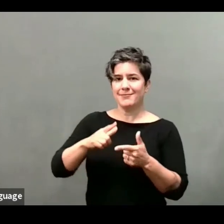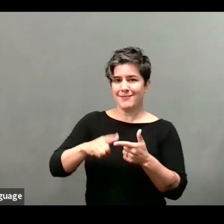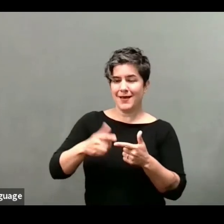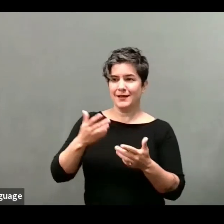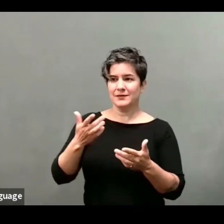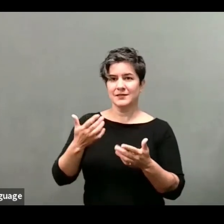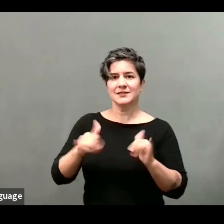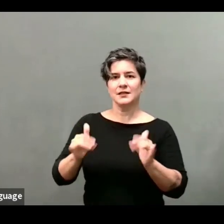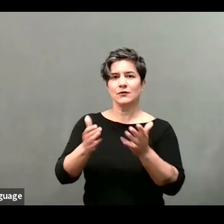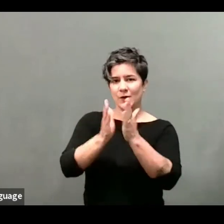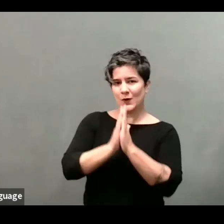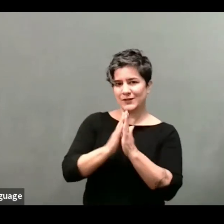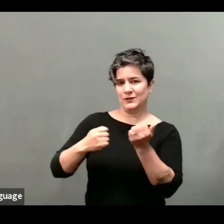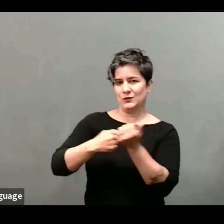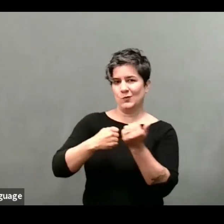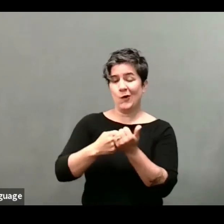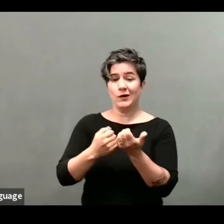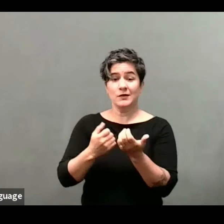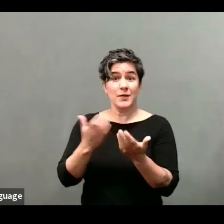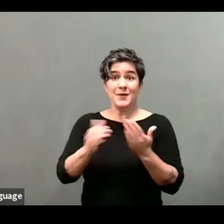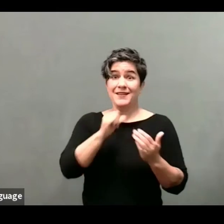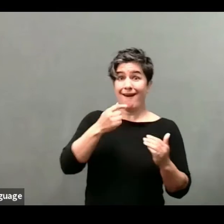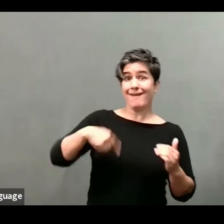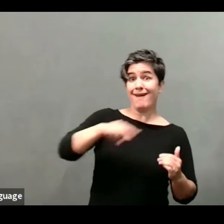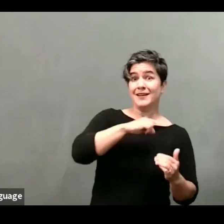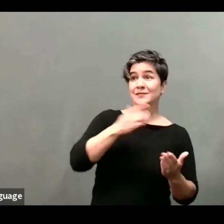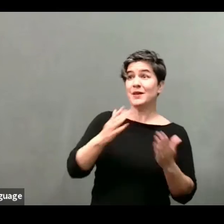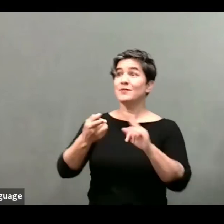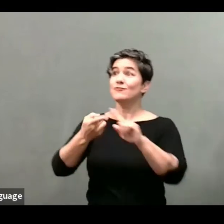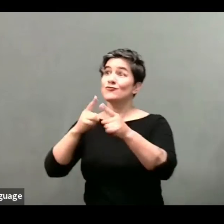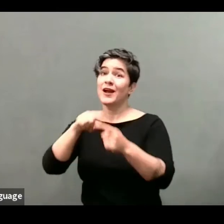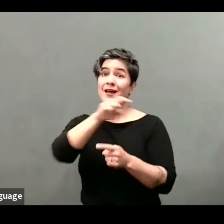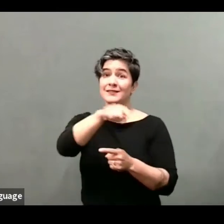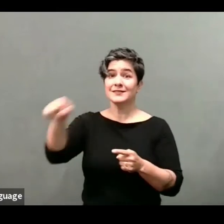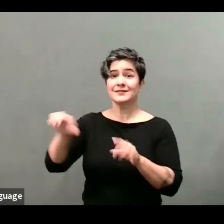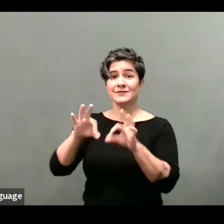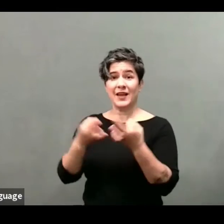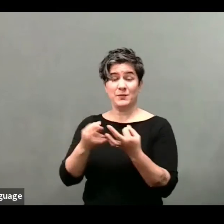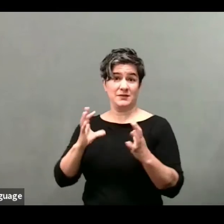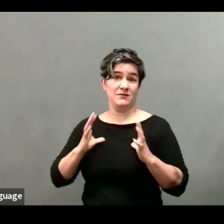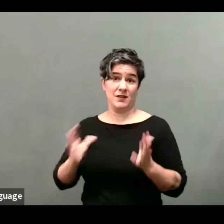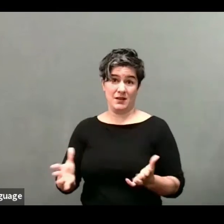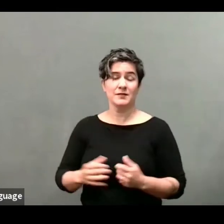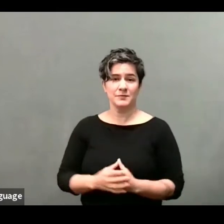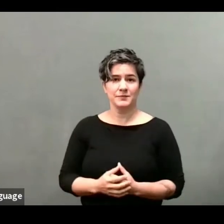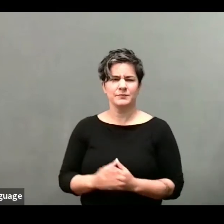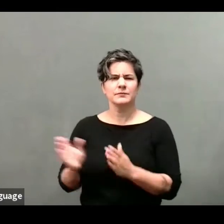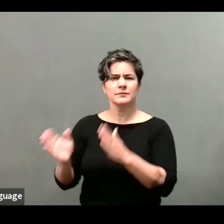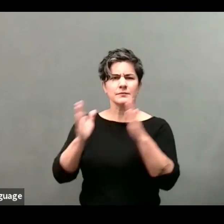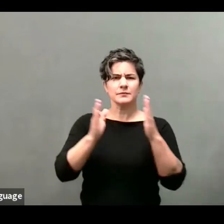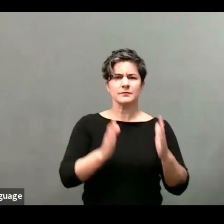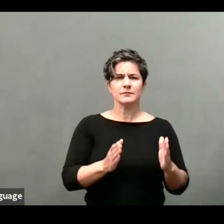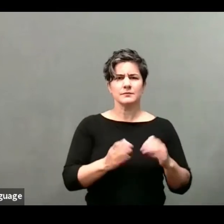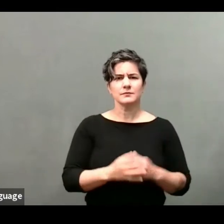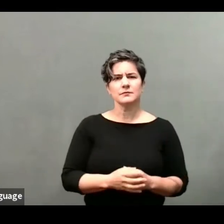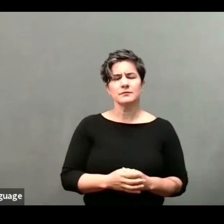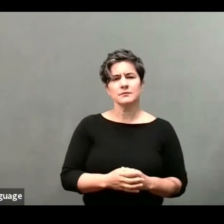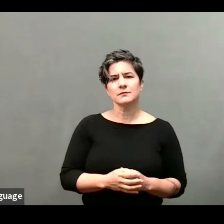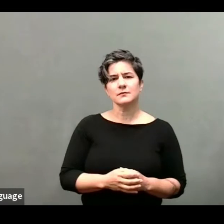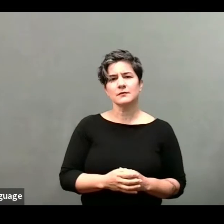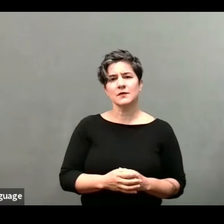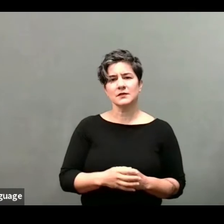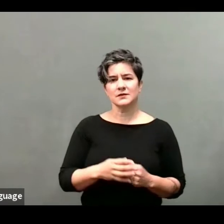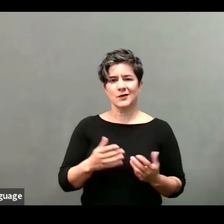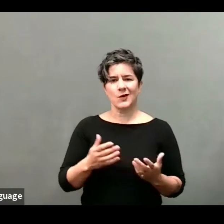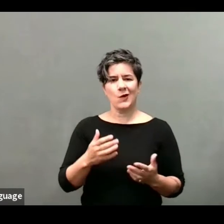for support, even if it's from their friends and family. So that's really important. I'm going to start talking a little bit more about what the healthcare aspect